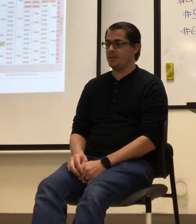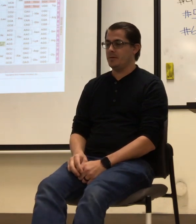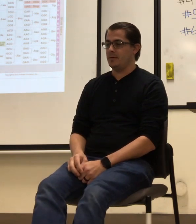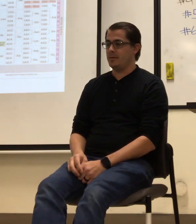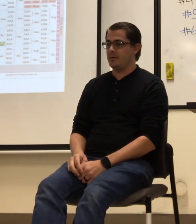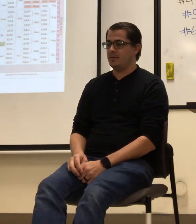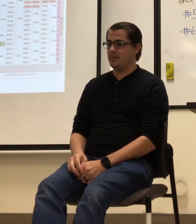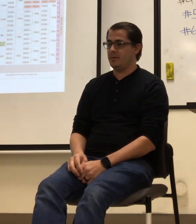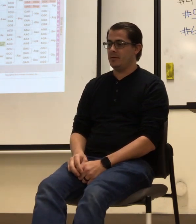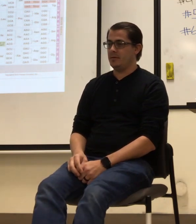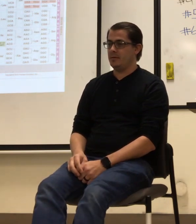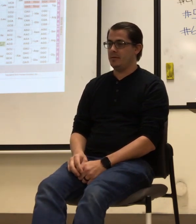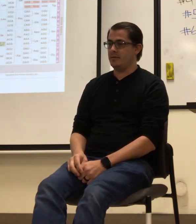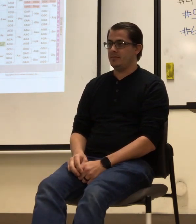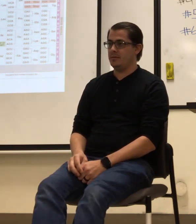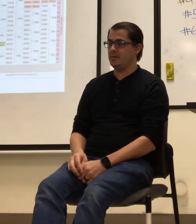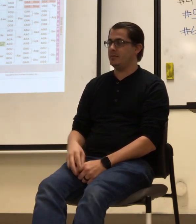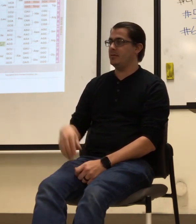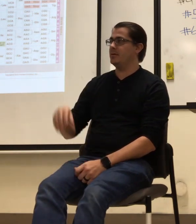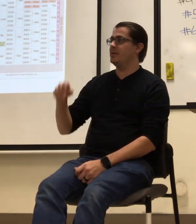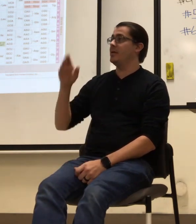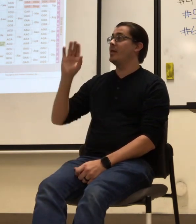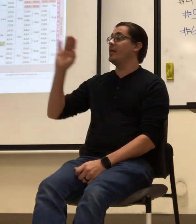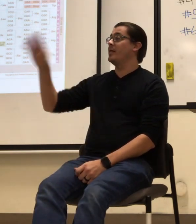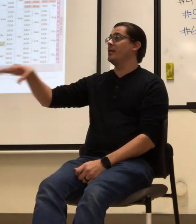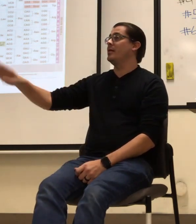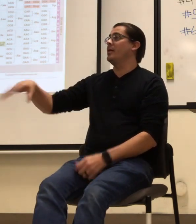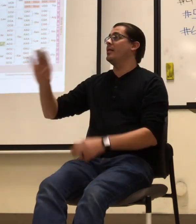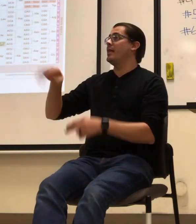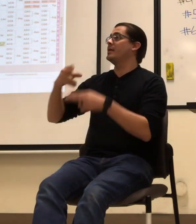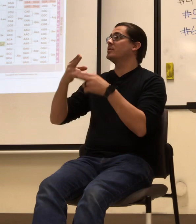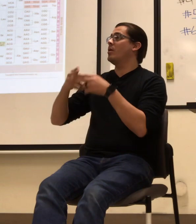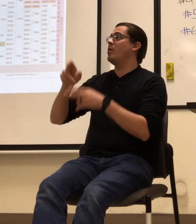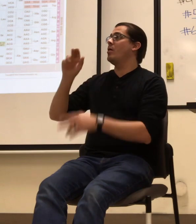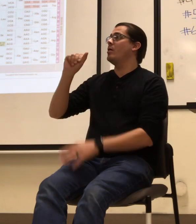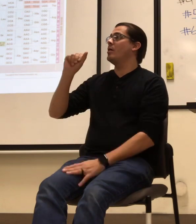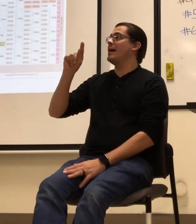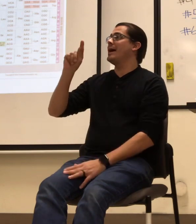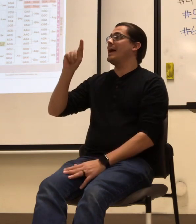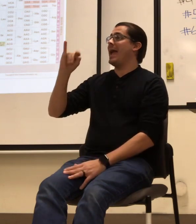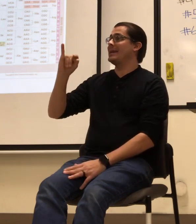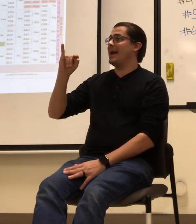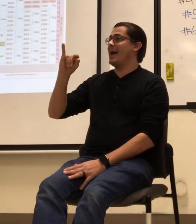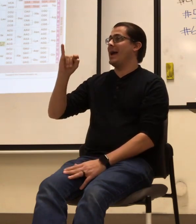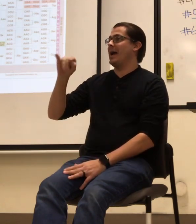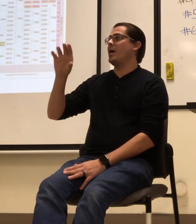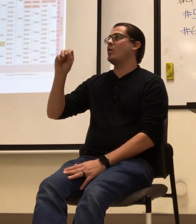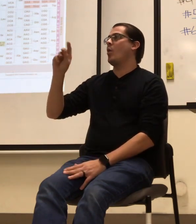RNA, and you call it the anticodon, the base pair with the codon.